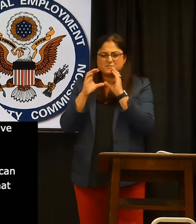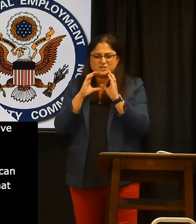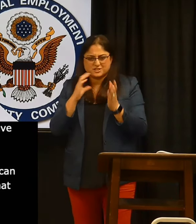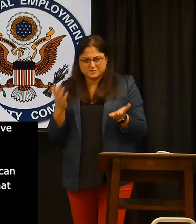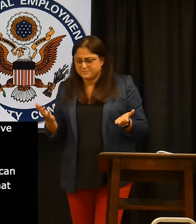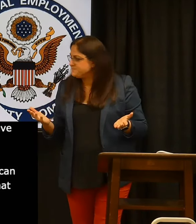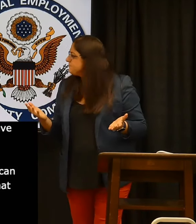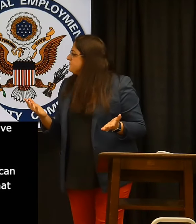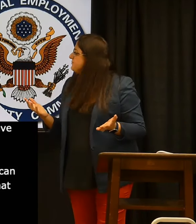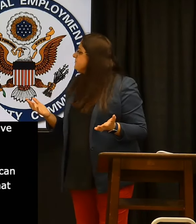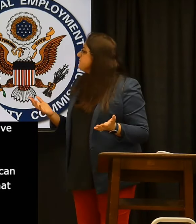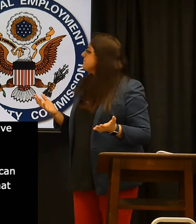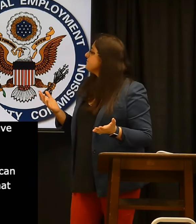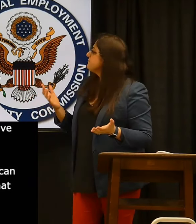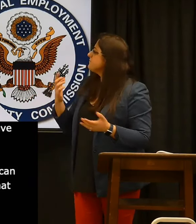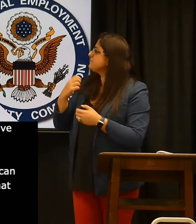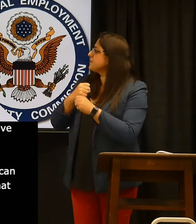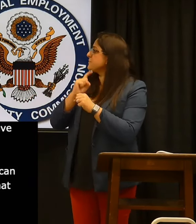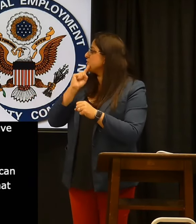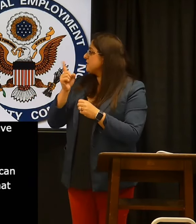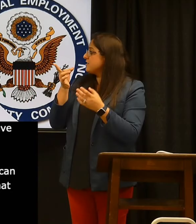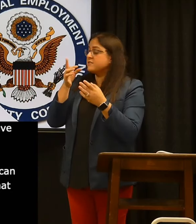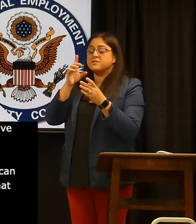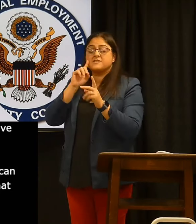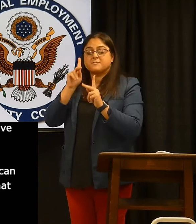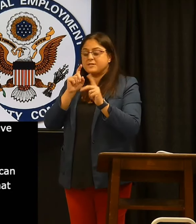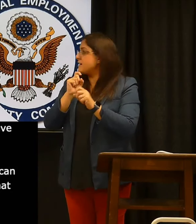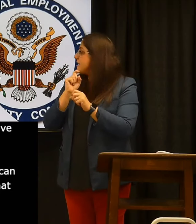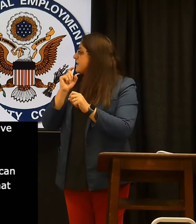So what is effective communication?